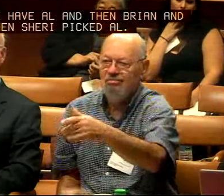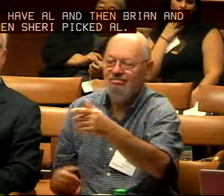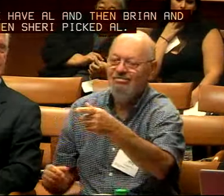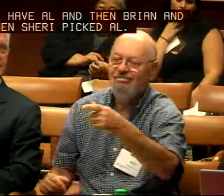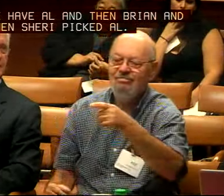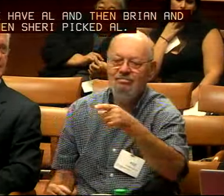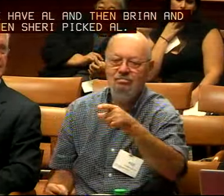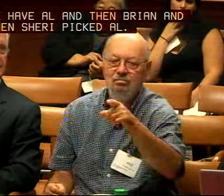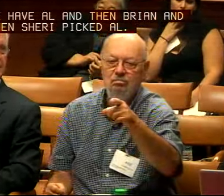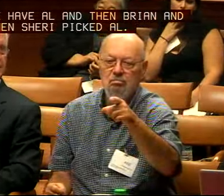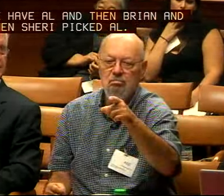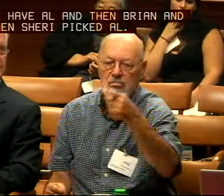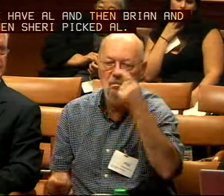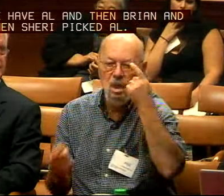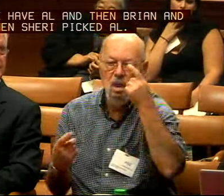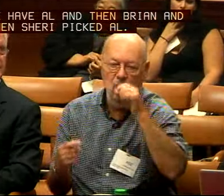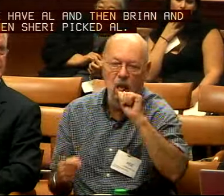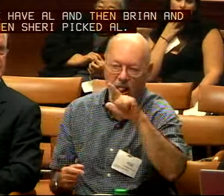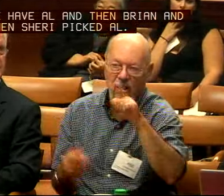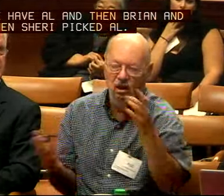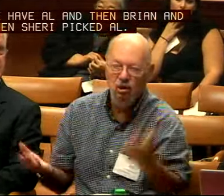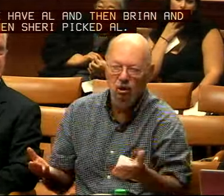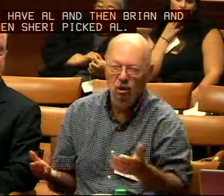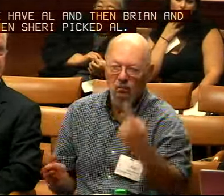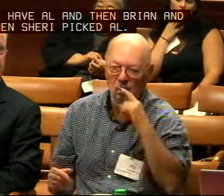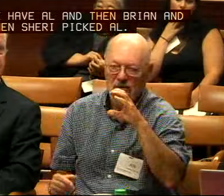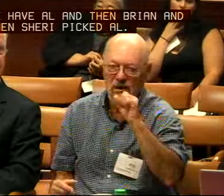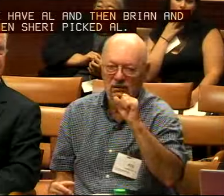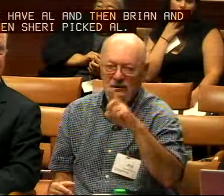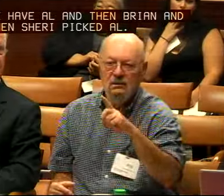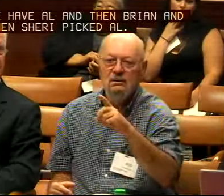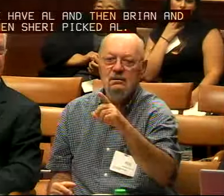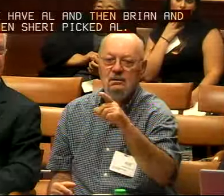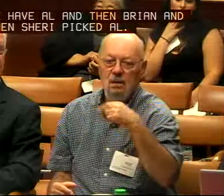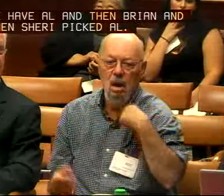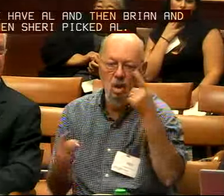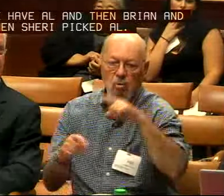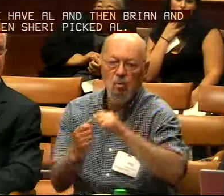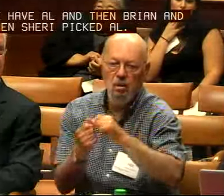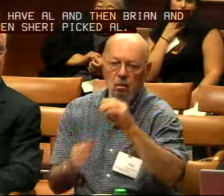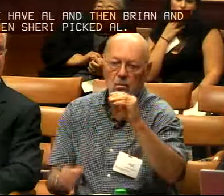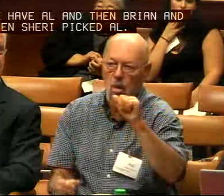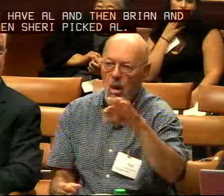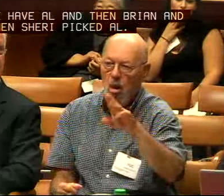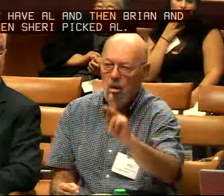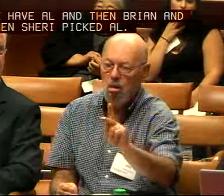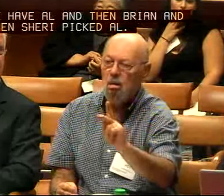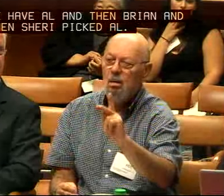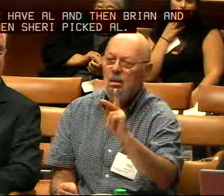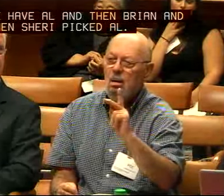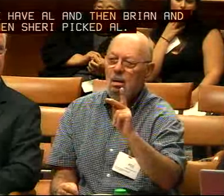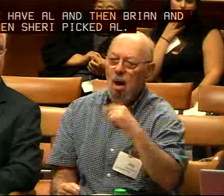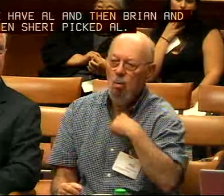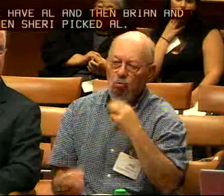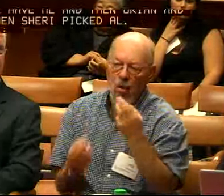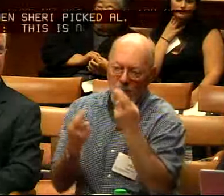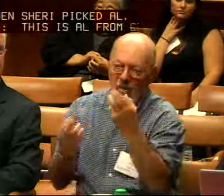This is Al from CSD, And I agree with Mark. I